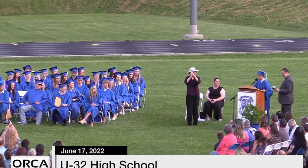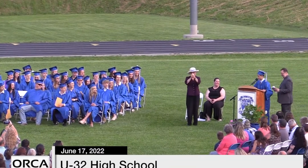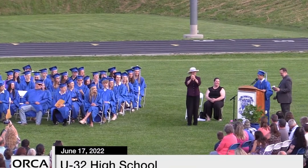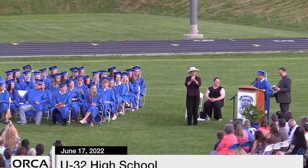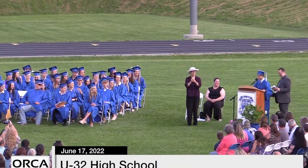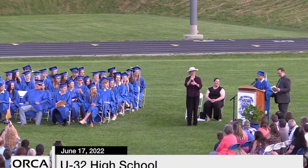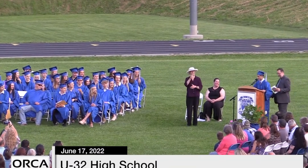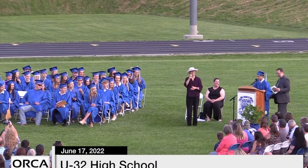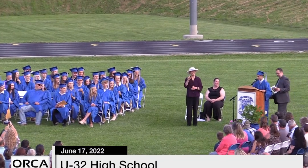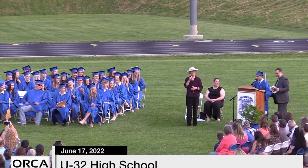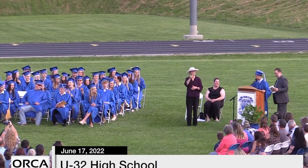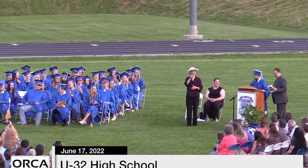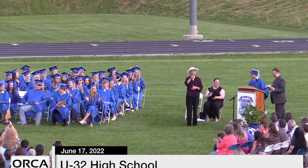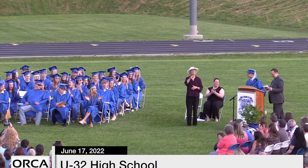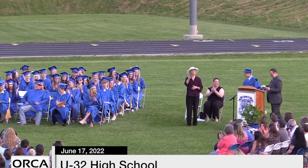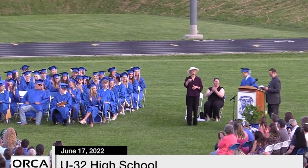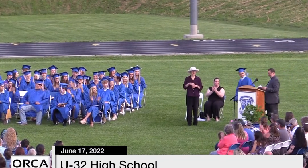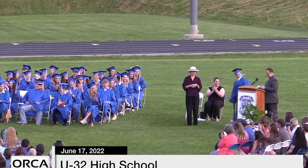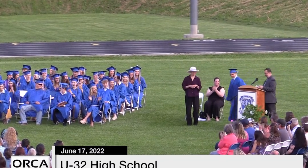Congratulations, class of 2022.